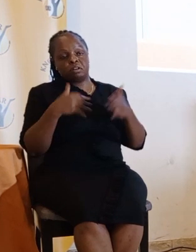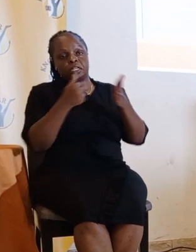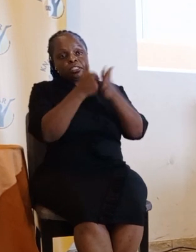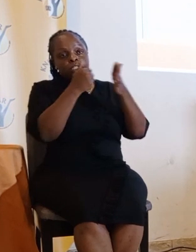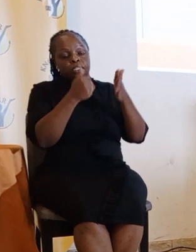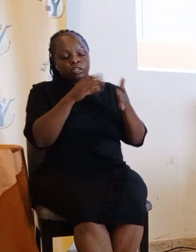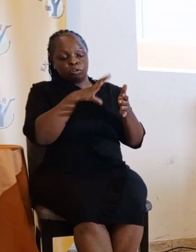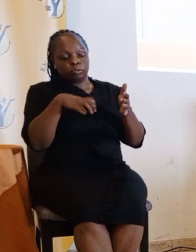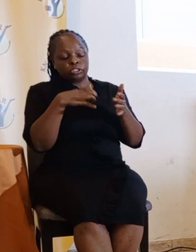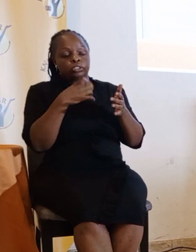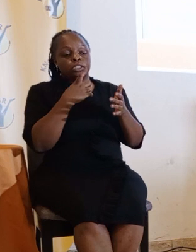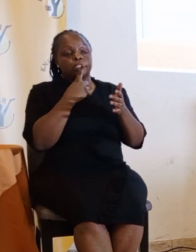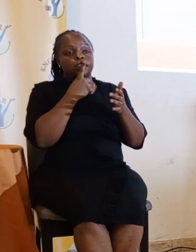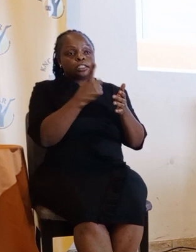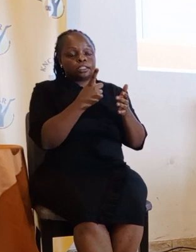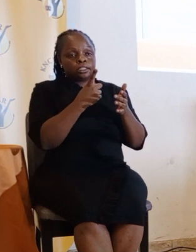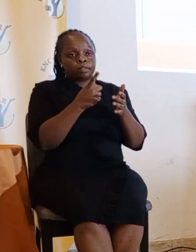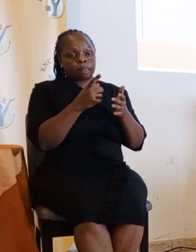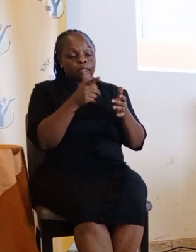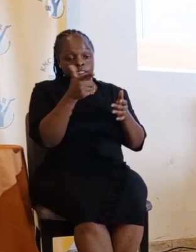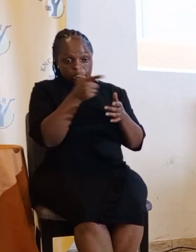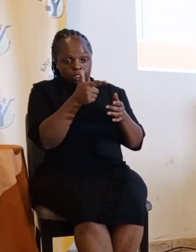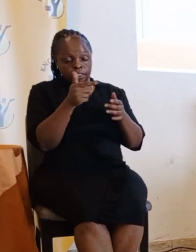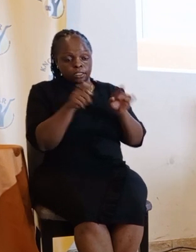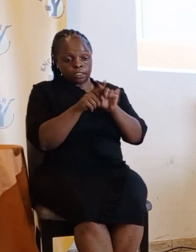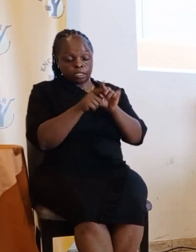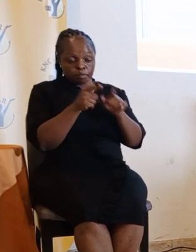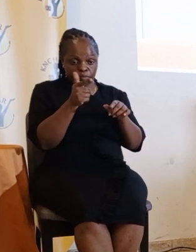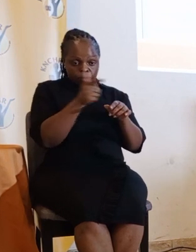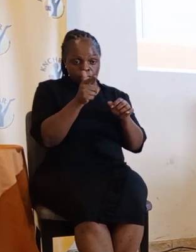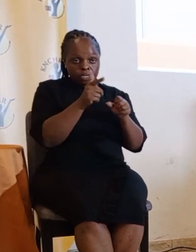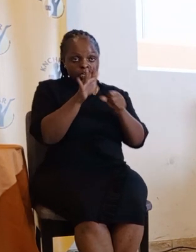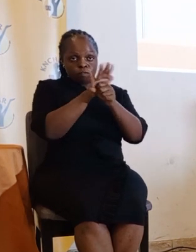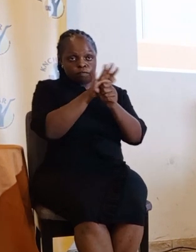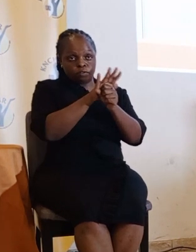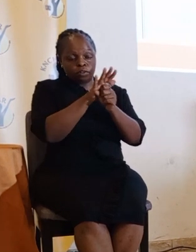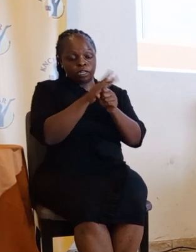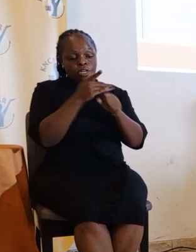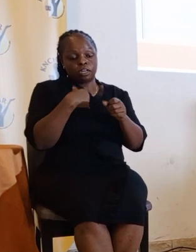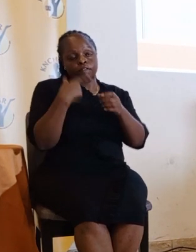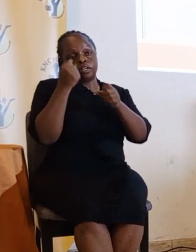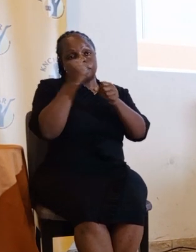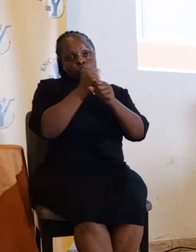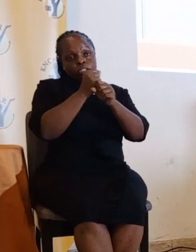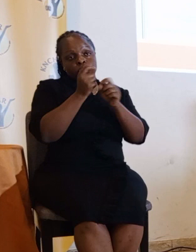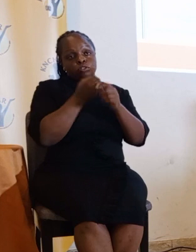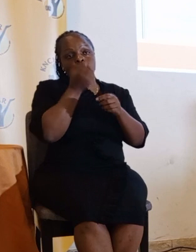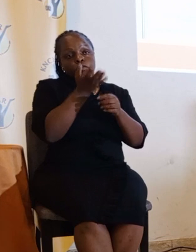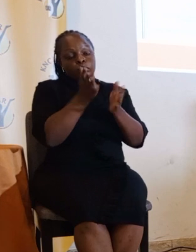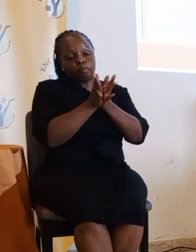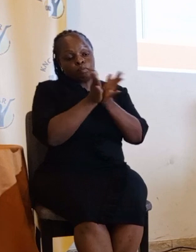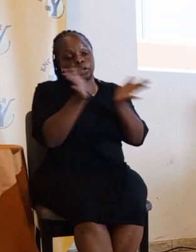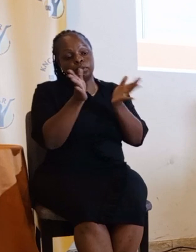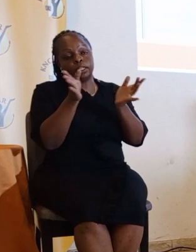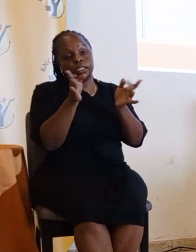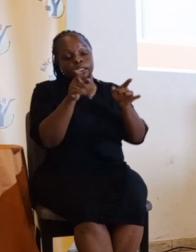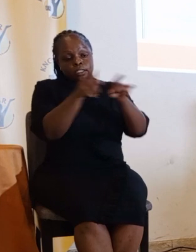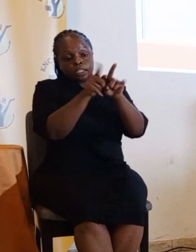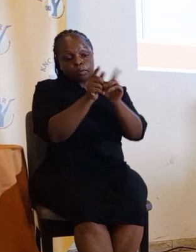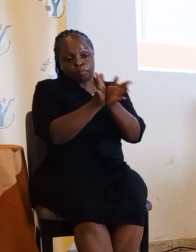Commission re-emphasizes that journalists and the media as a whole have a duty to inform the public, and the